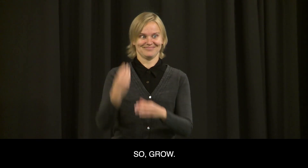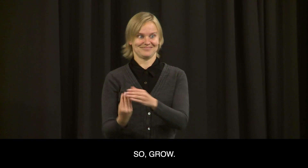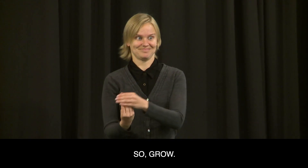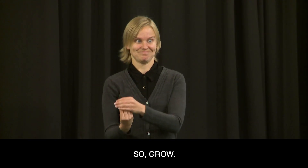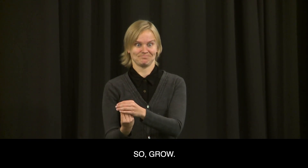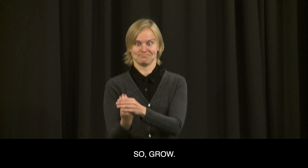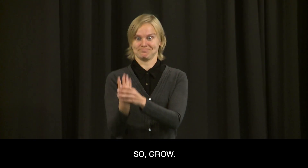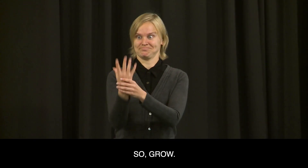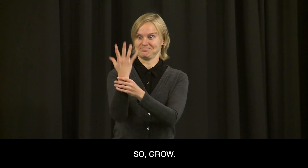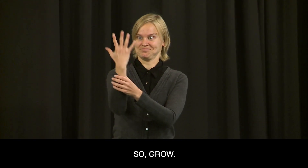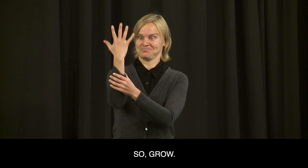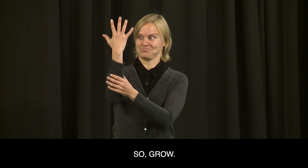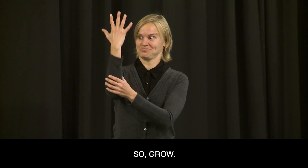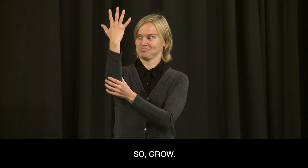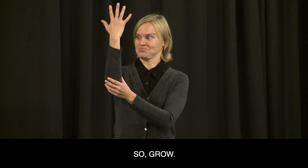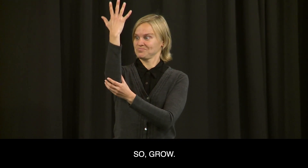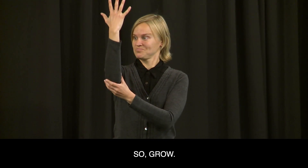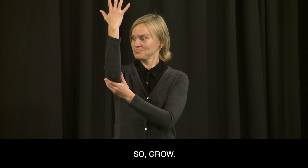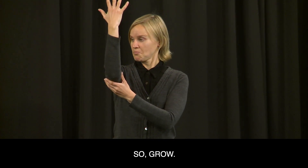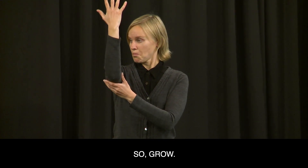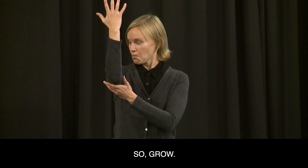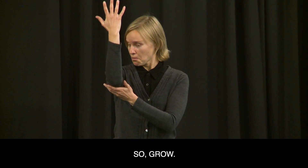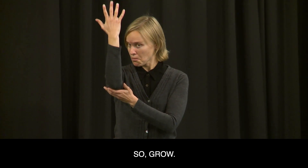So grow.